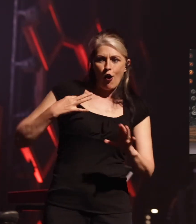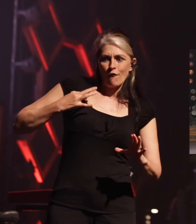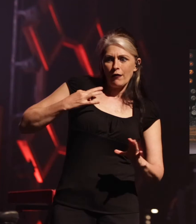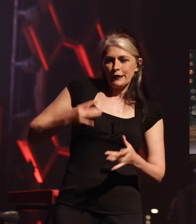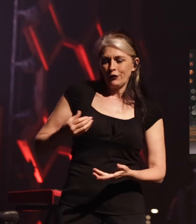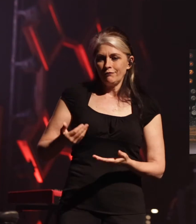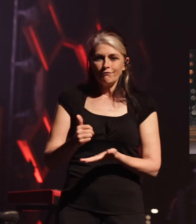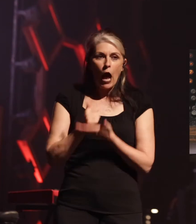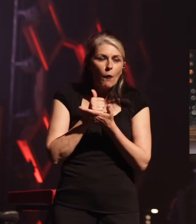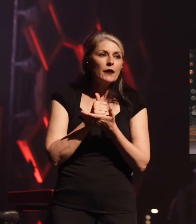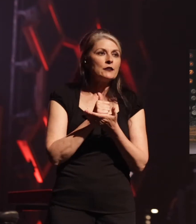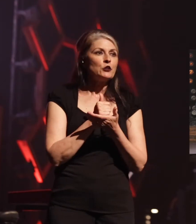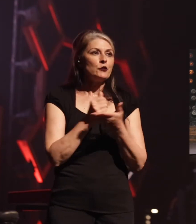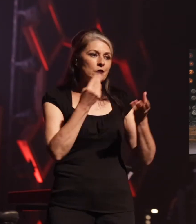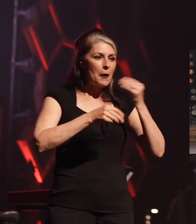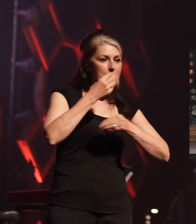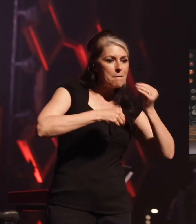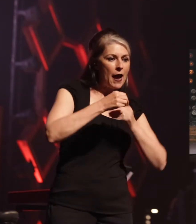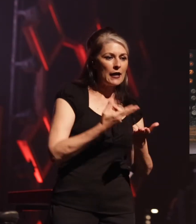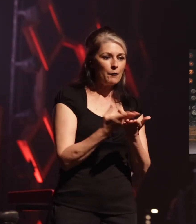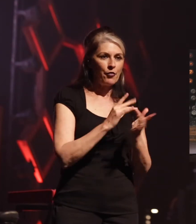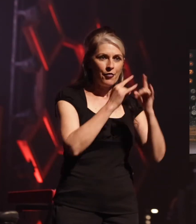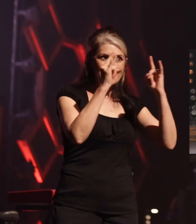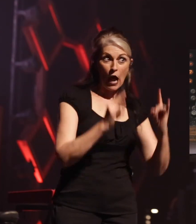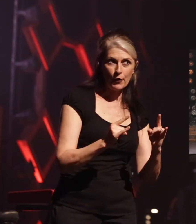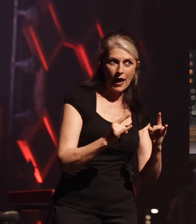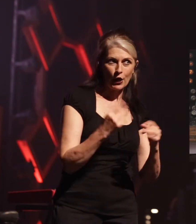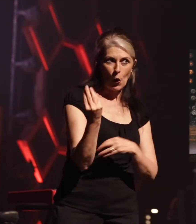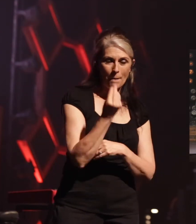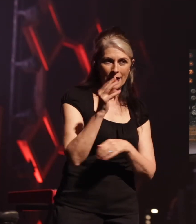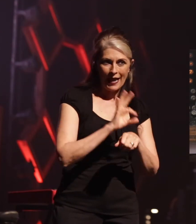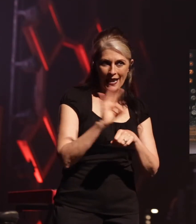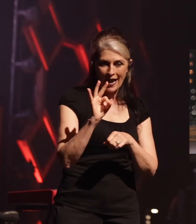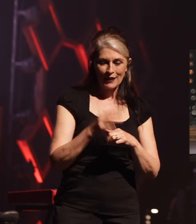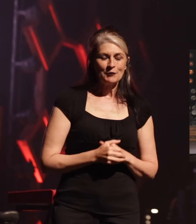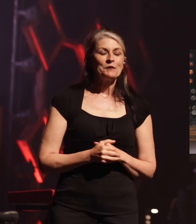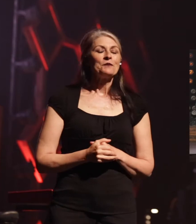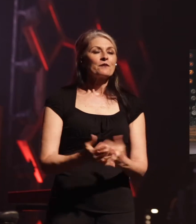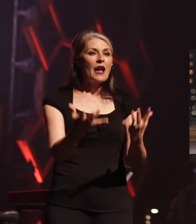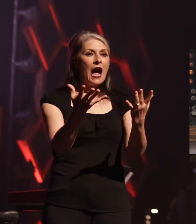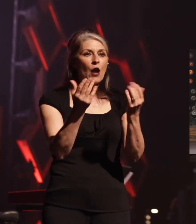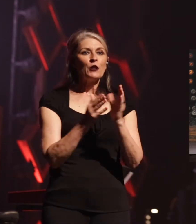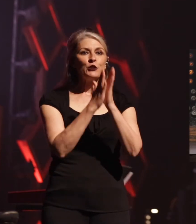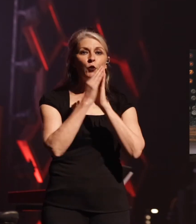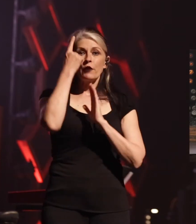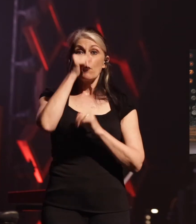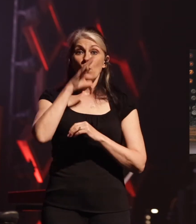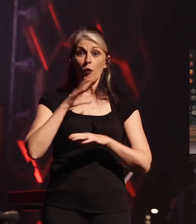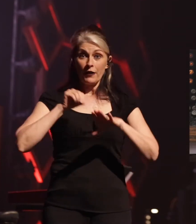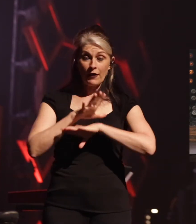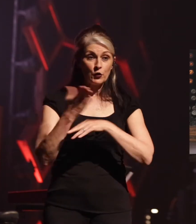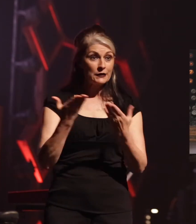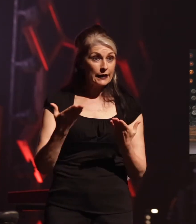we really need some help doing that. We'd appreciate it so much. Well, I want to pray for the women of influence here at the Grove. And after